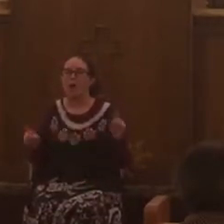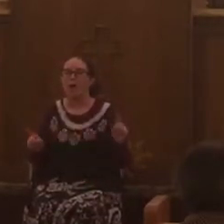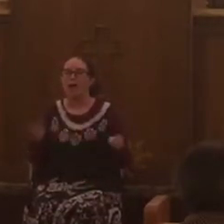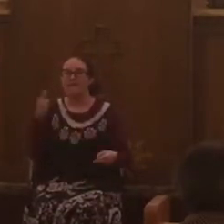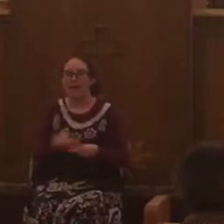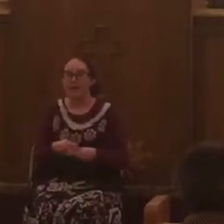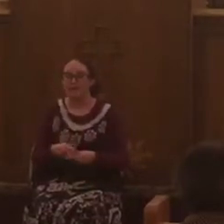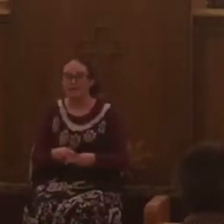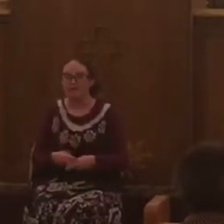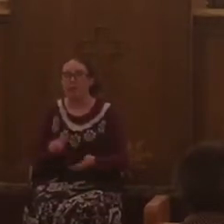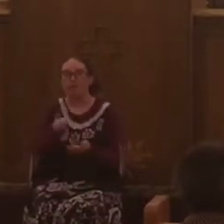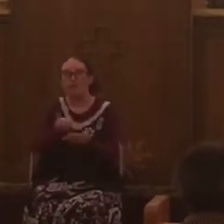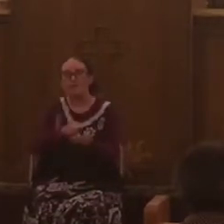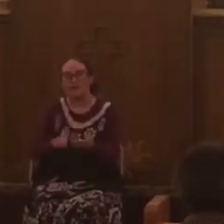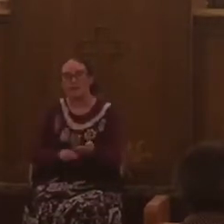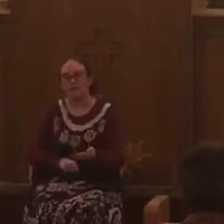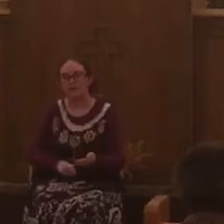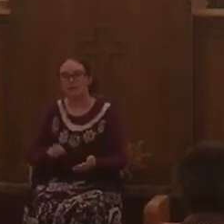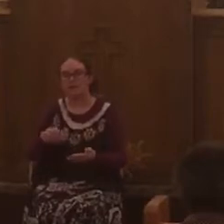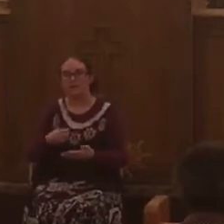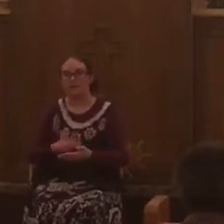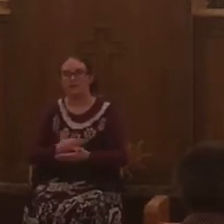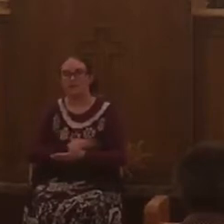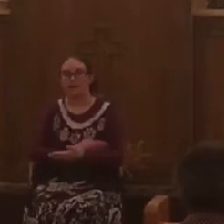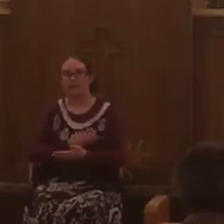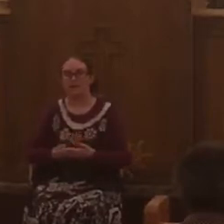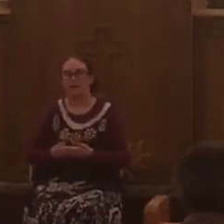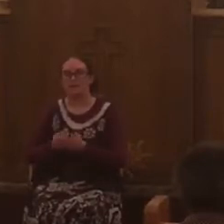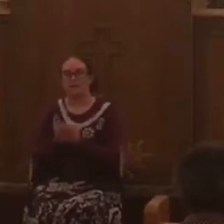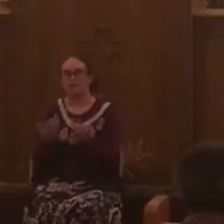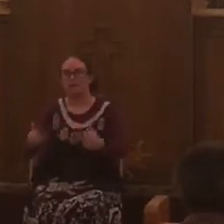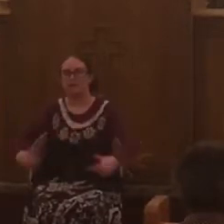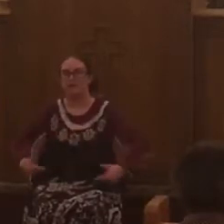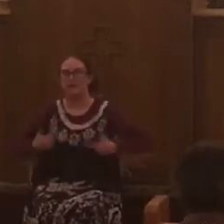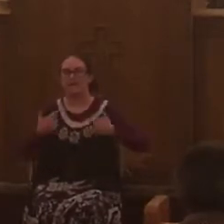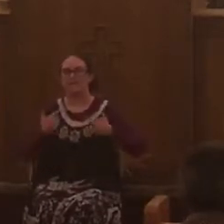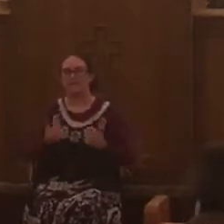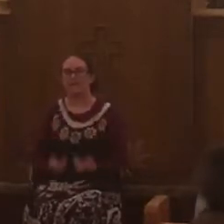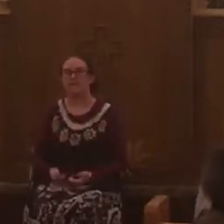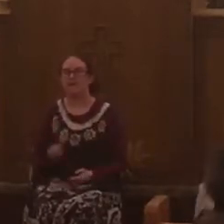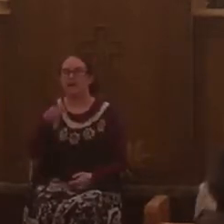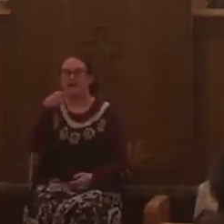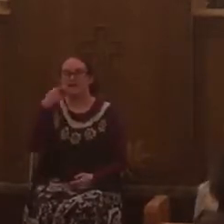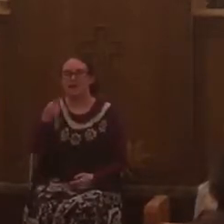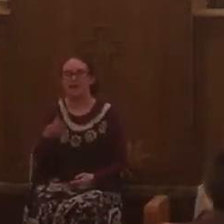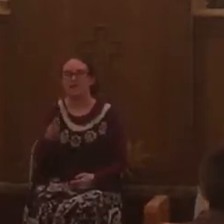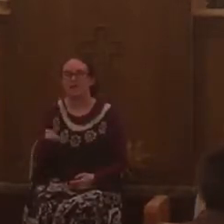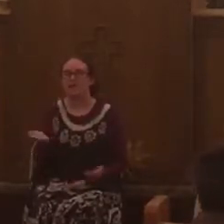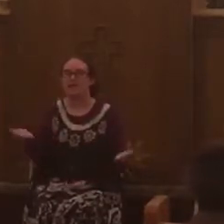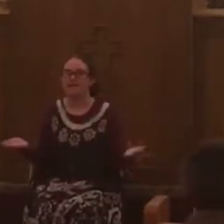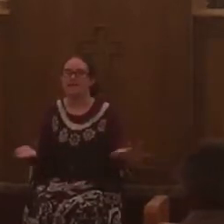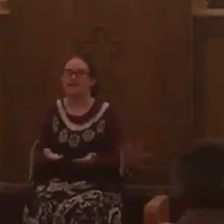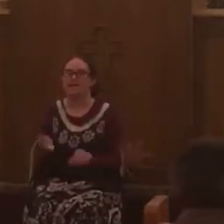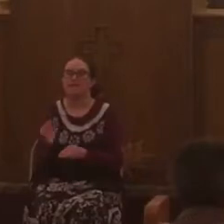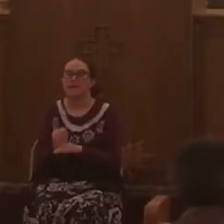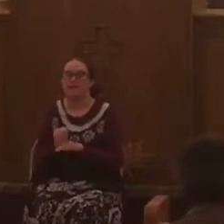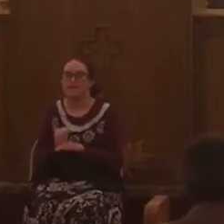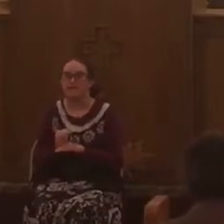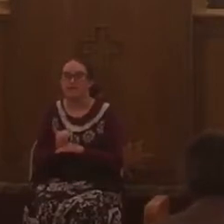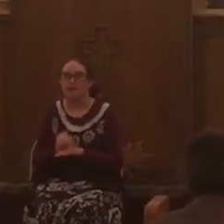Now, let me tell you what he said. And nothing by any means your hearts notwithstanding. In this rejoice not that the spirits